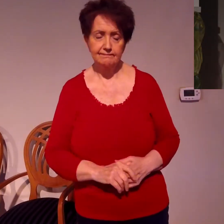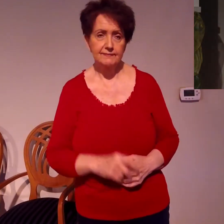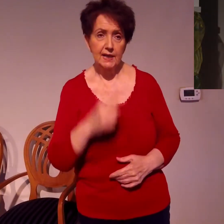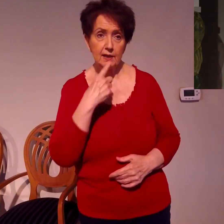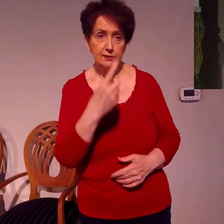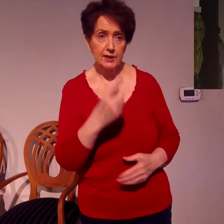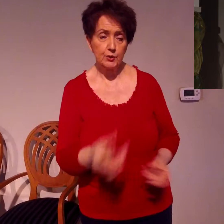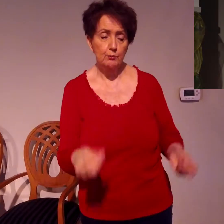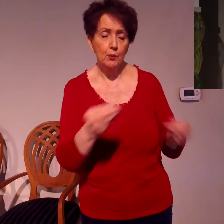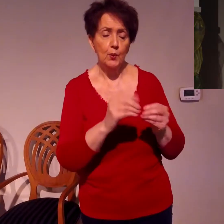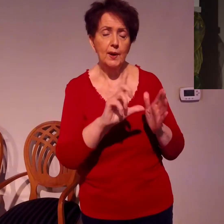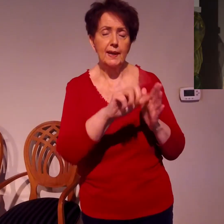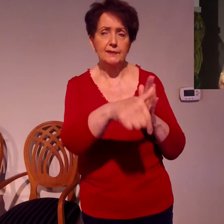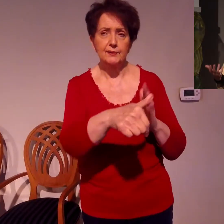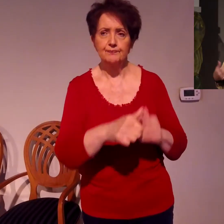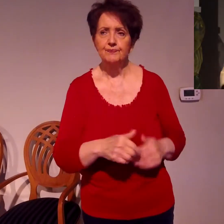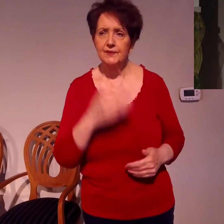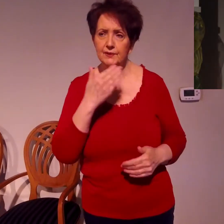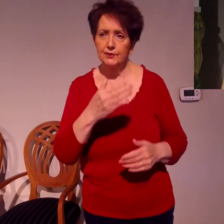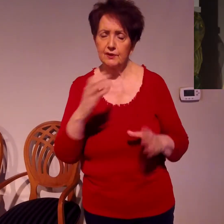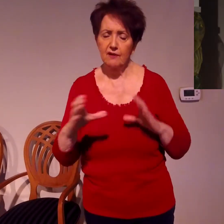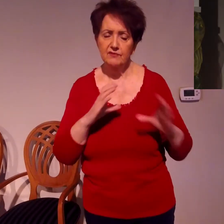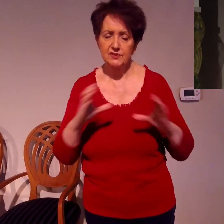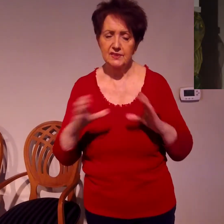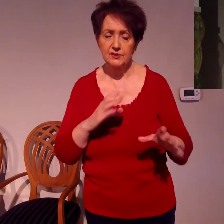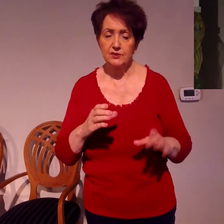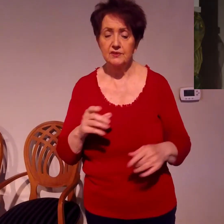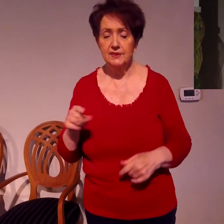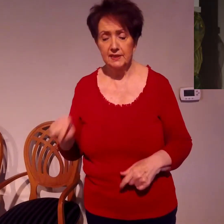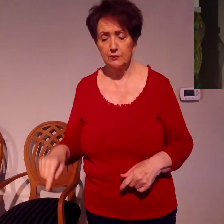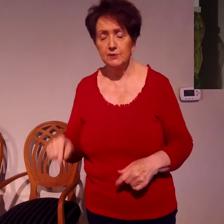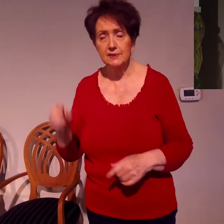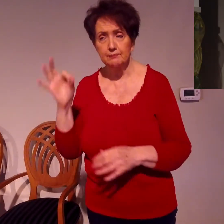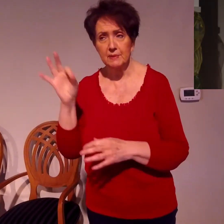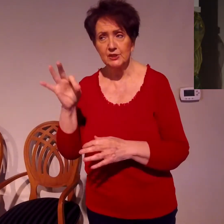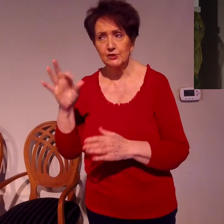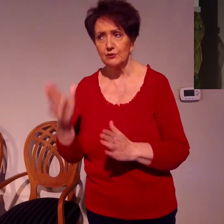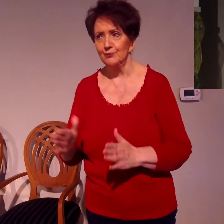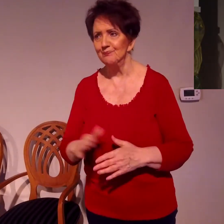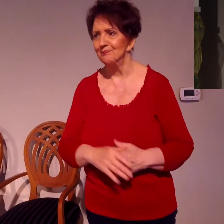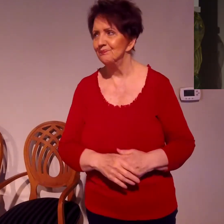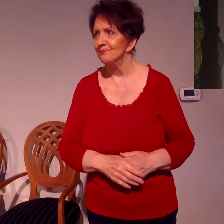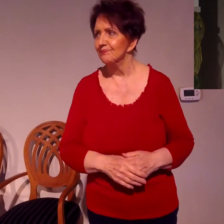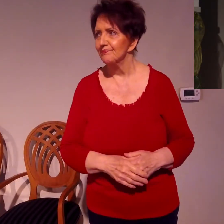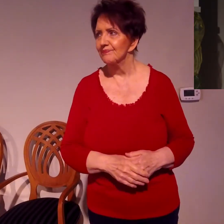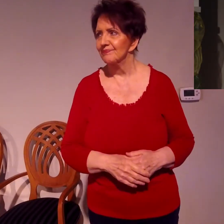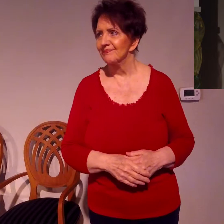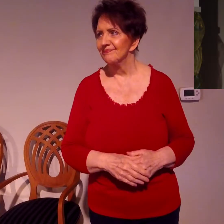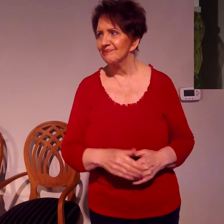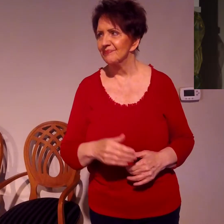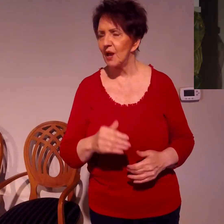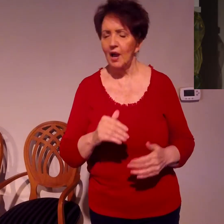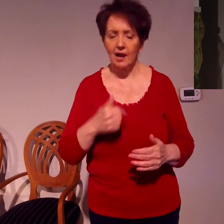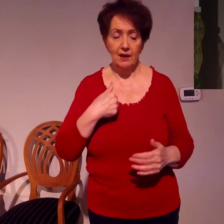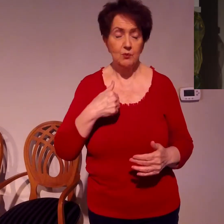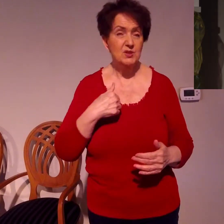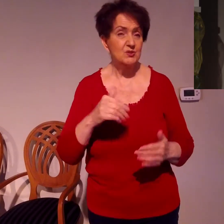that story. It was a very good conversation. He was a pastor, as it turned out. We had quite the conversation on that flight. I was new into science